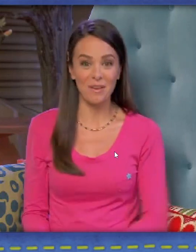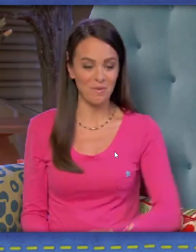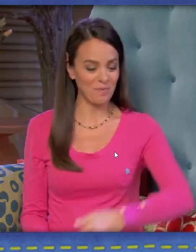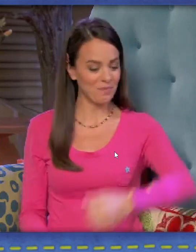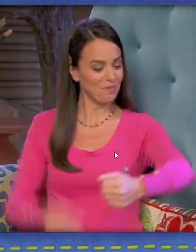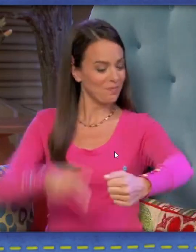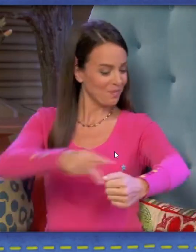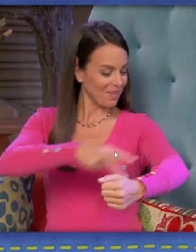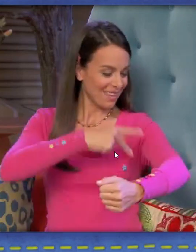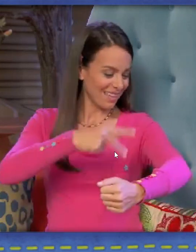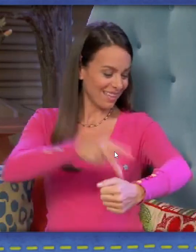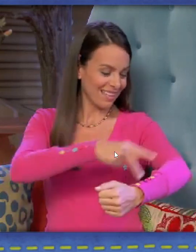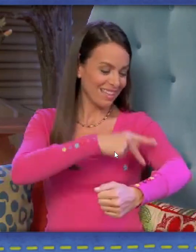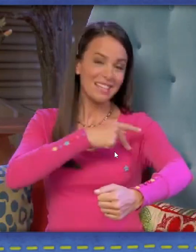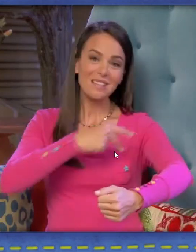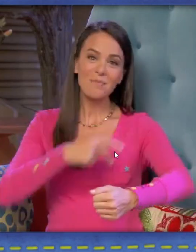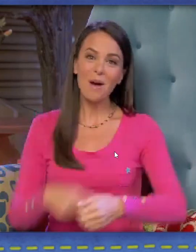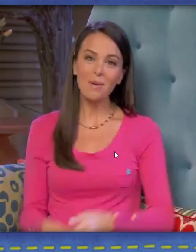do it together.